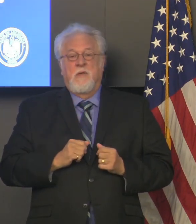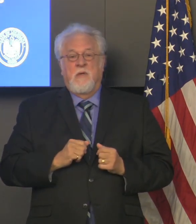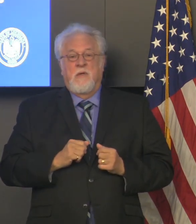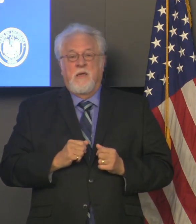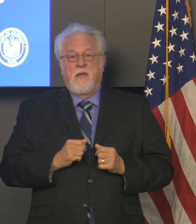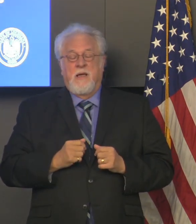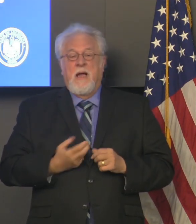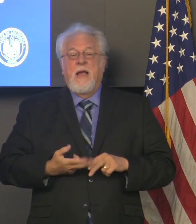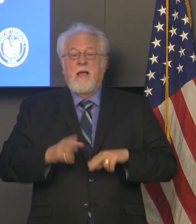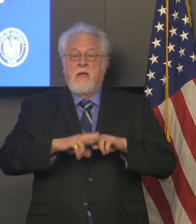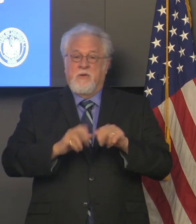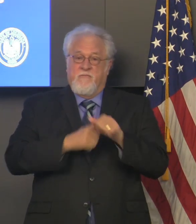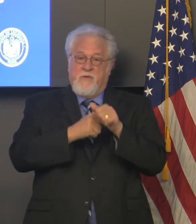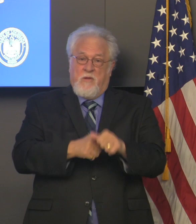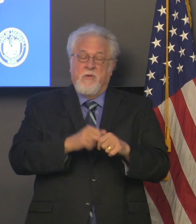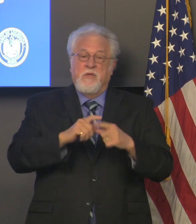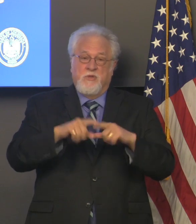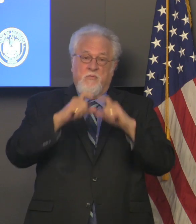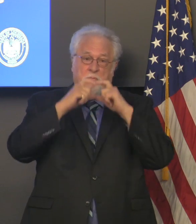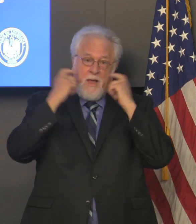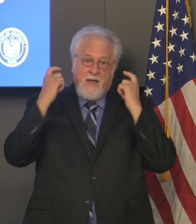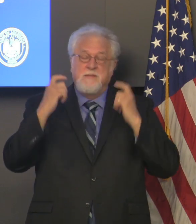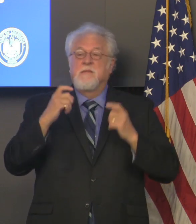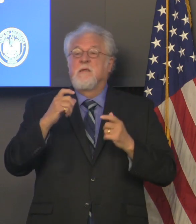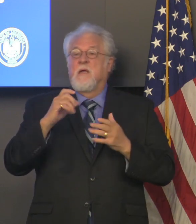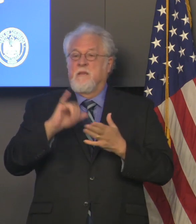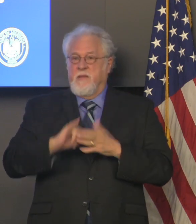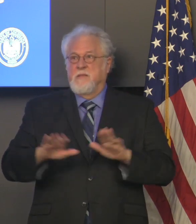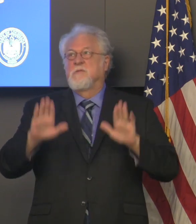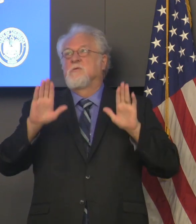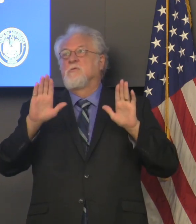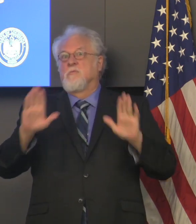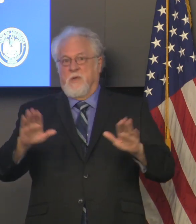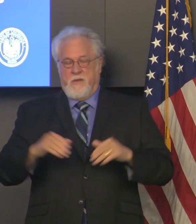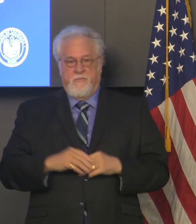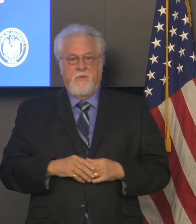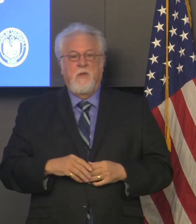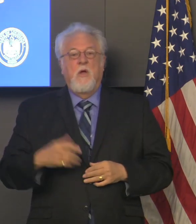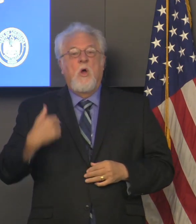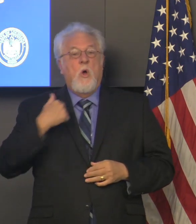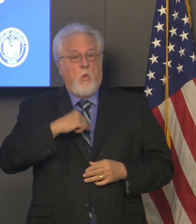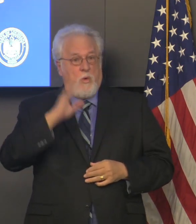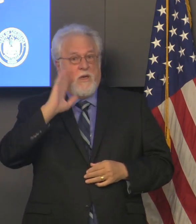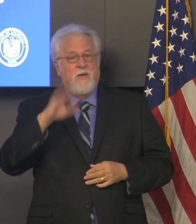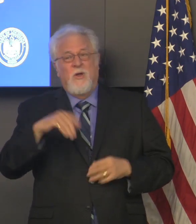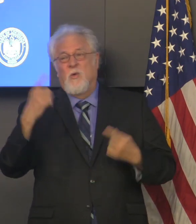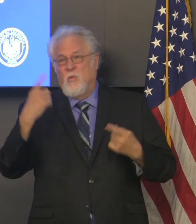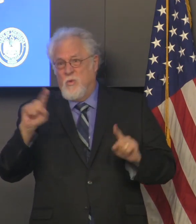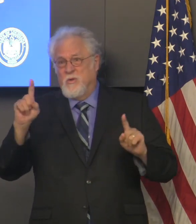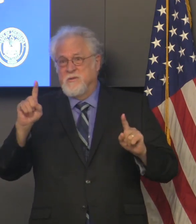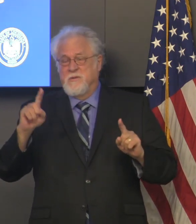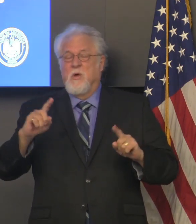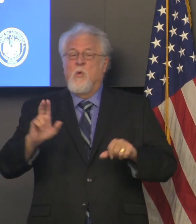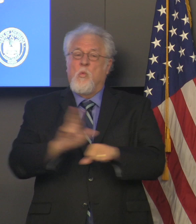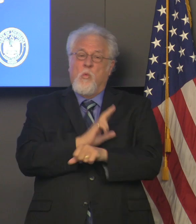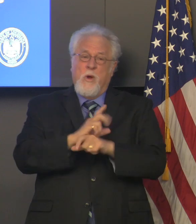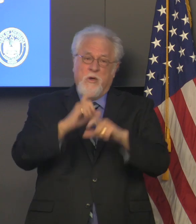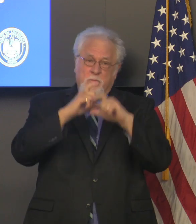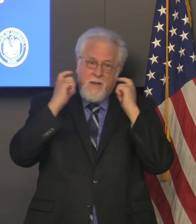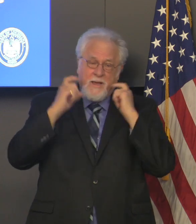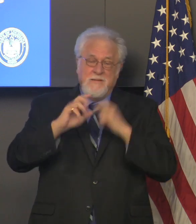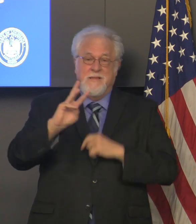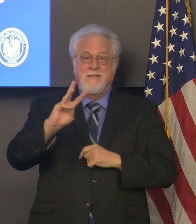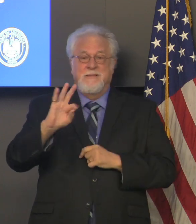to the mask mandate, which is a great sign. We know that it works. Wear a mask, stay 6 feet